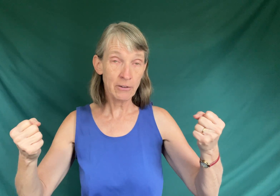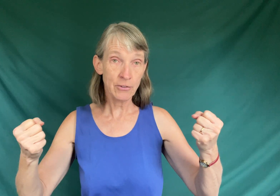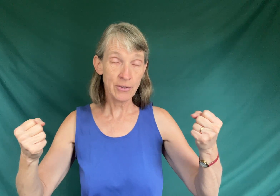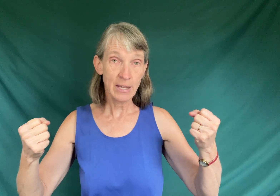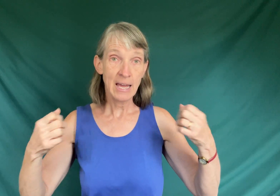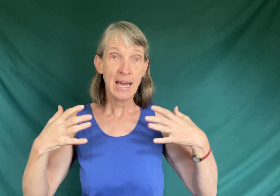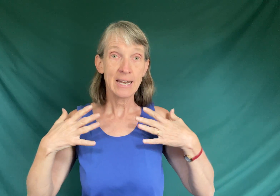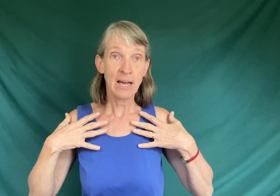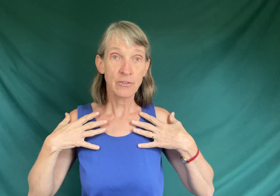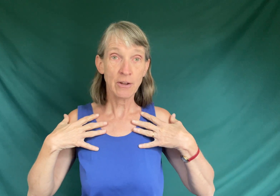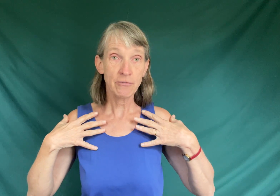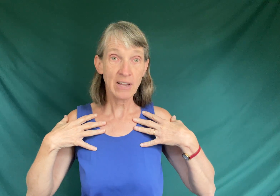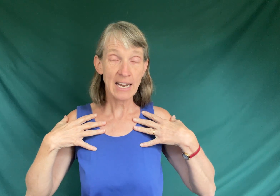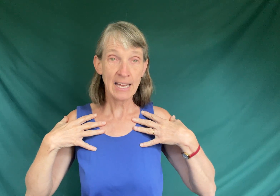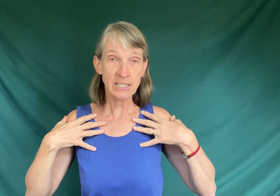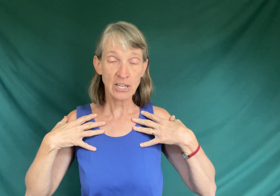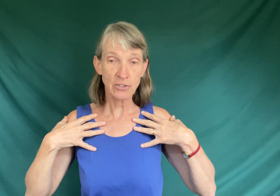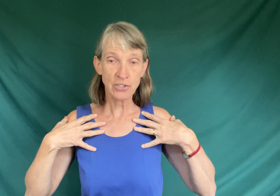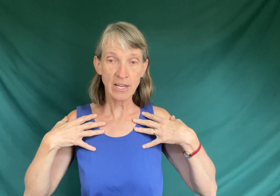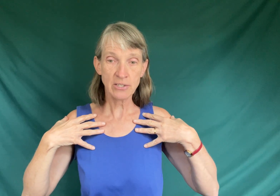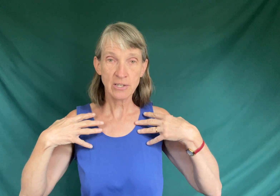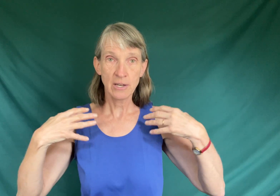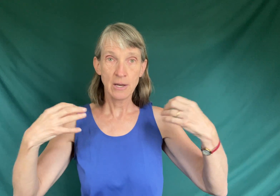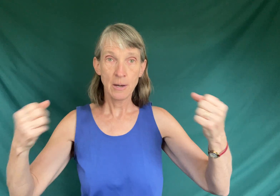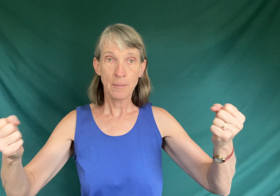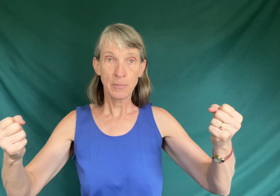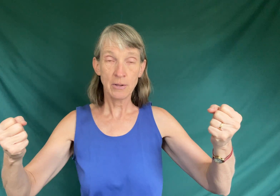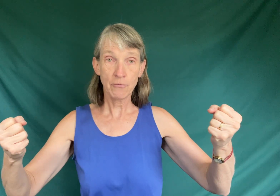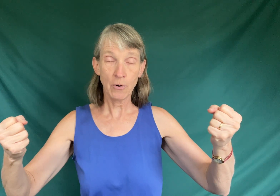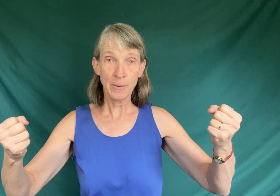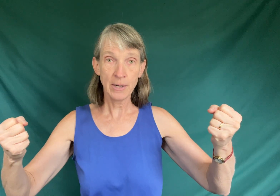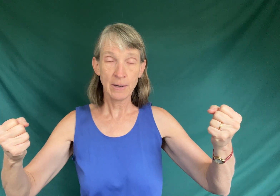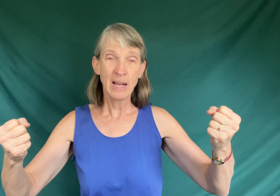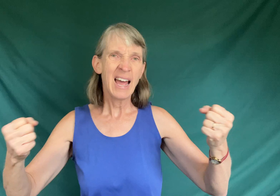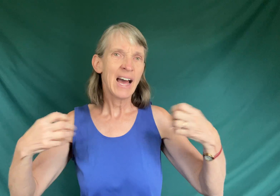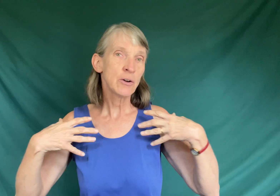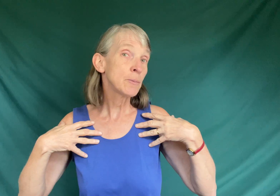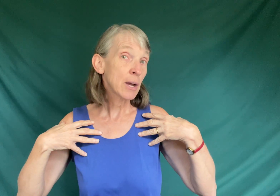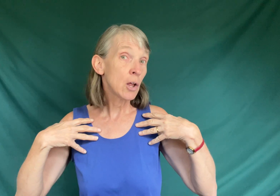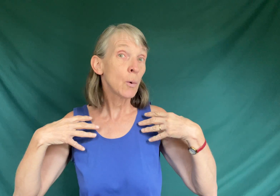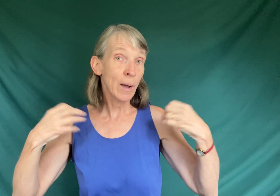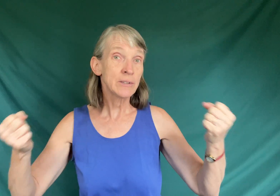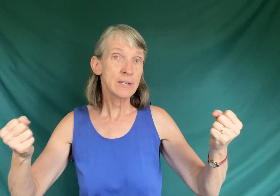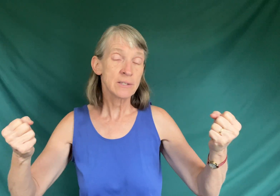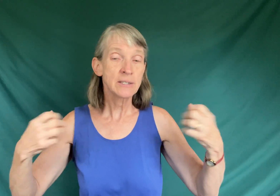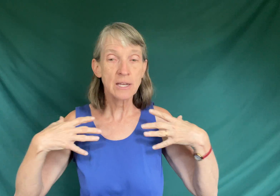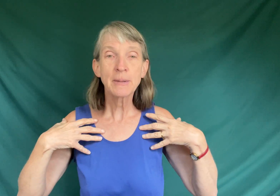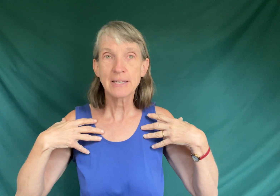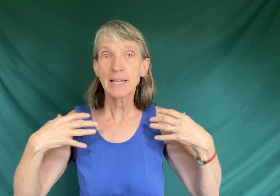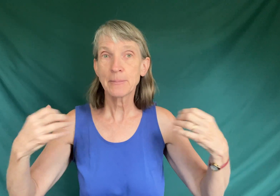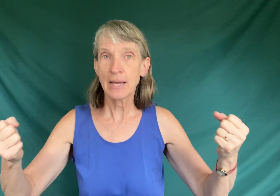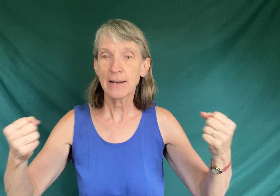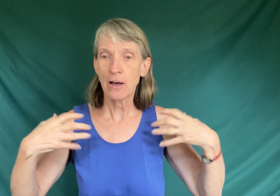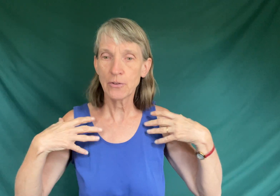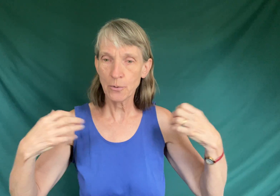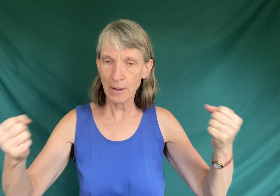health. And health, you have flat hands on your chest, pull it forward. Or you might call it wellness. That's going to be the same sign, health or